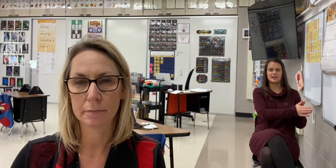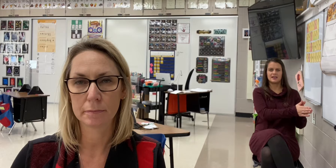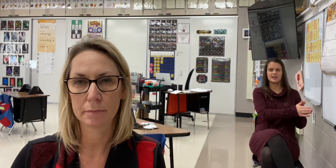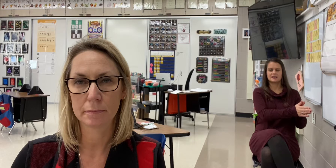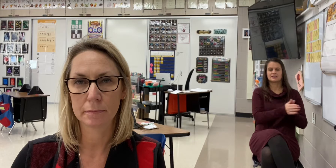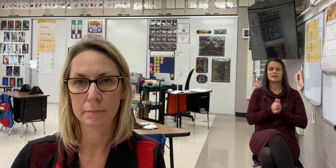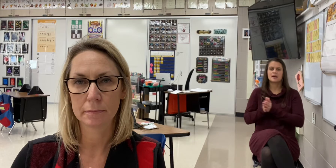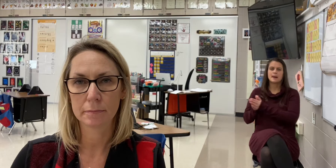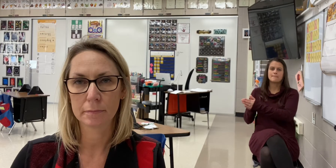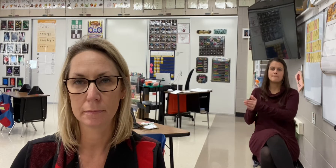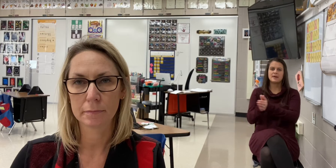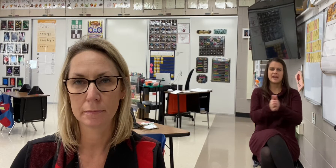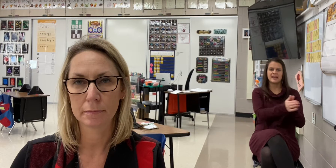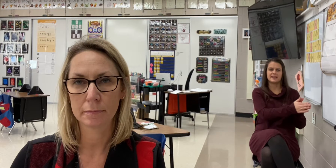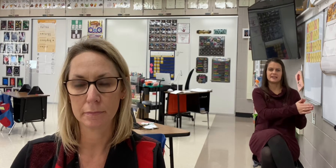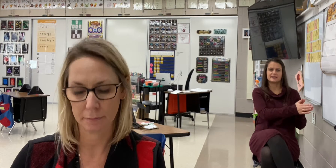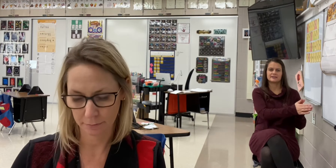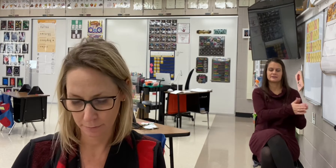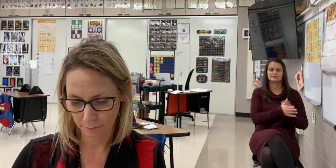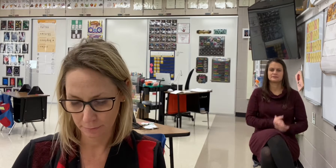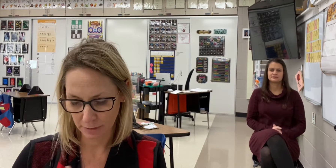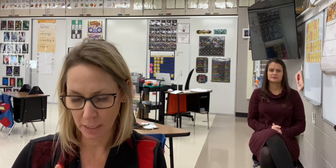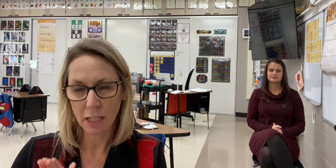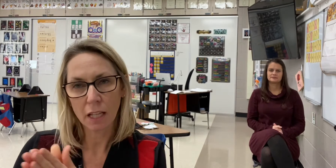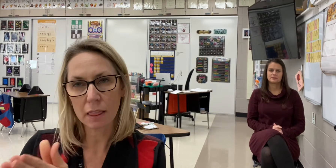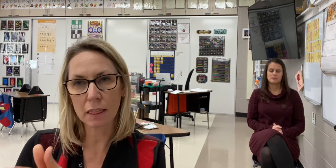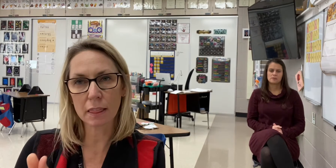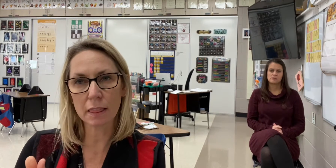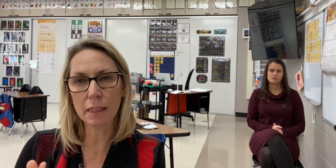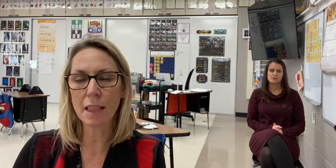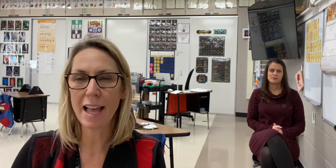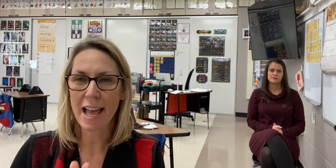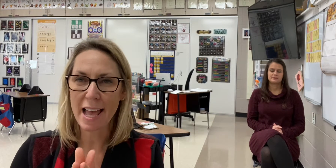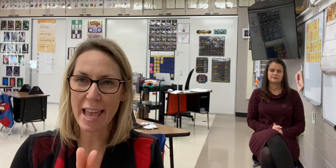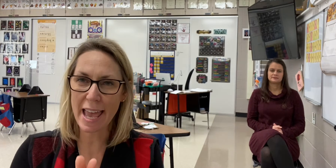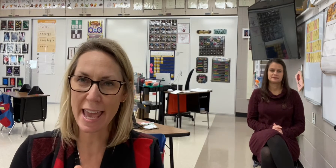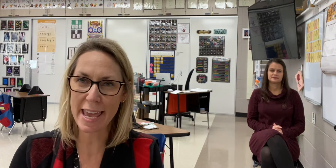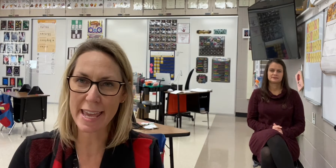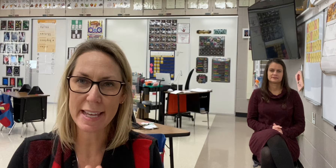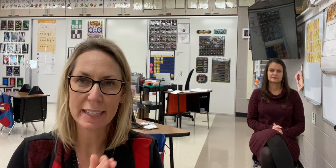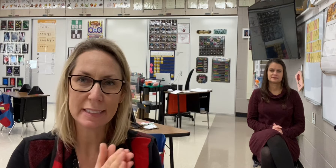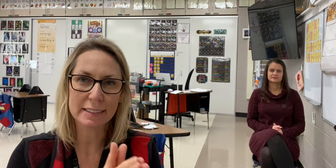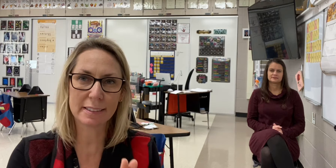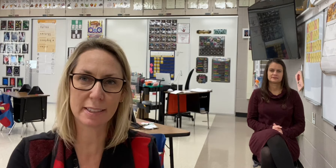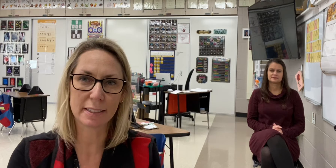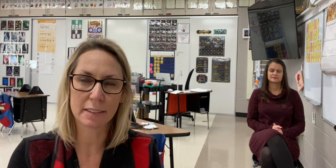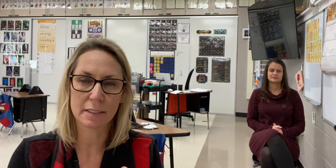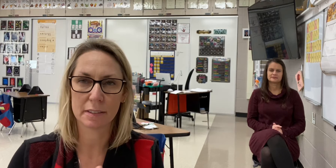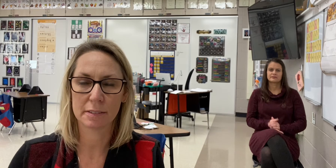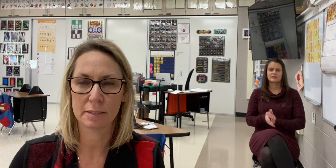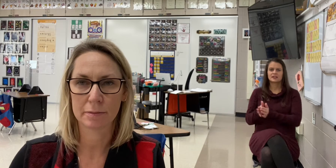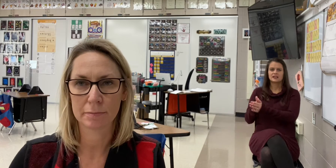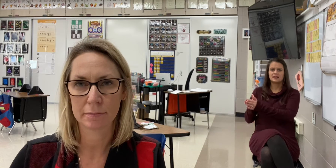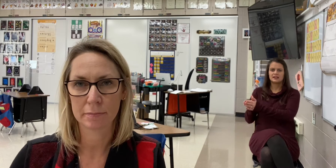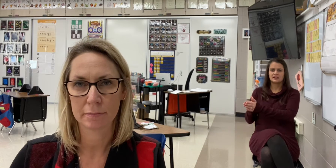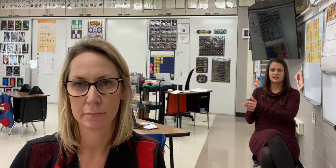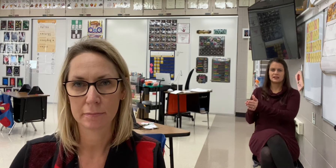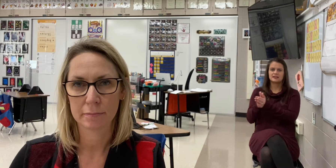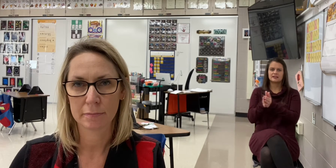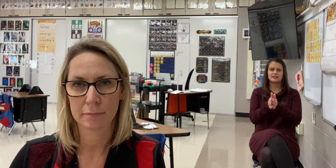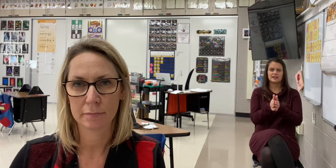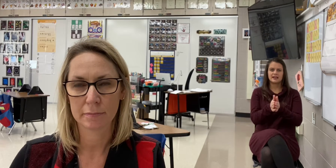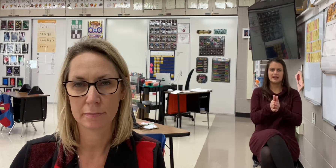P-A-N. Pain. O, A, T.